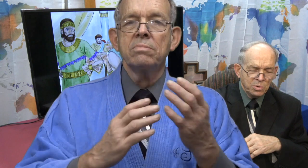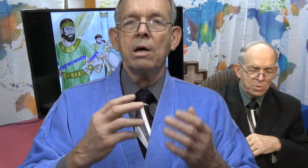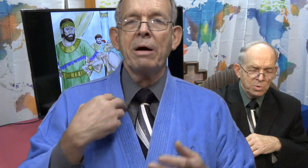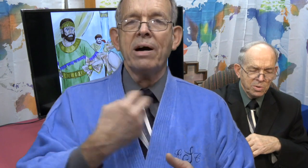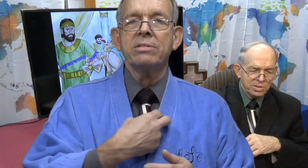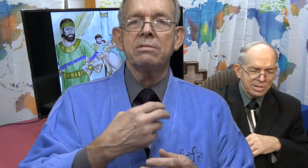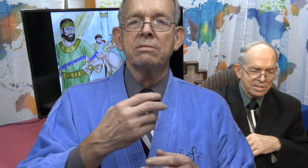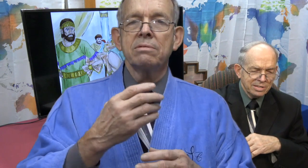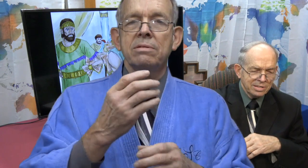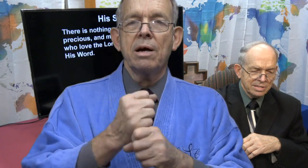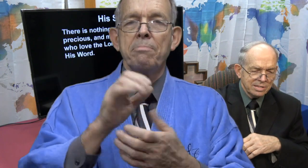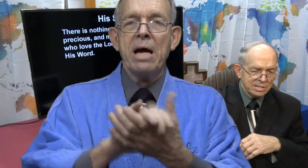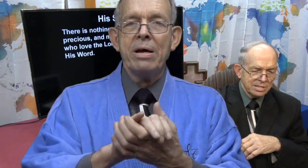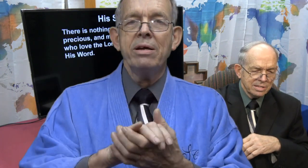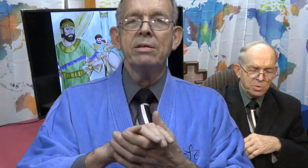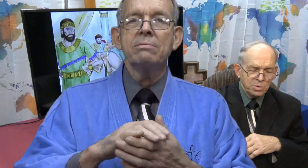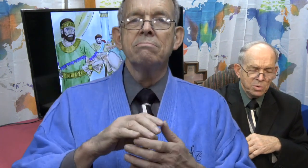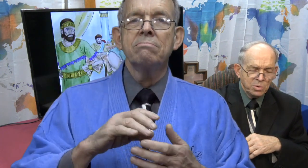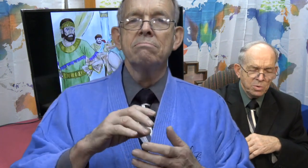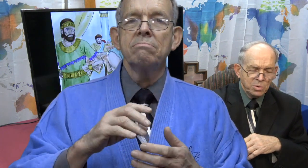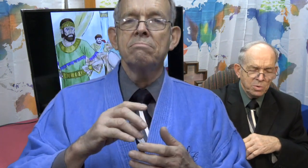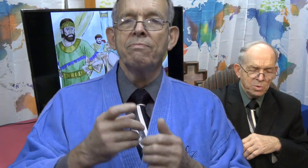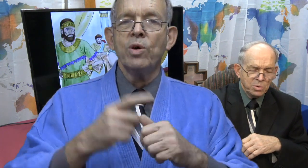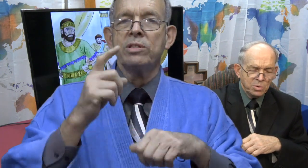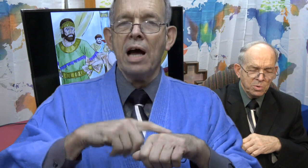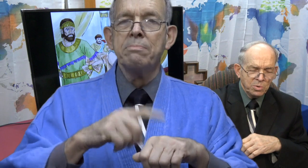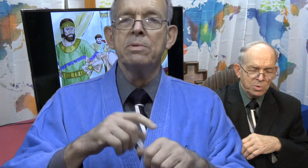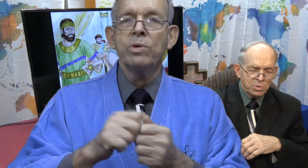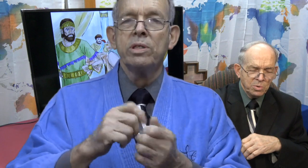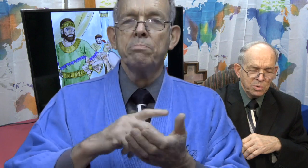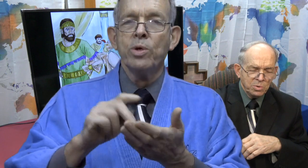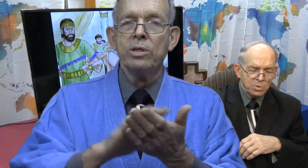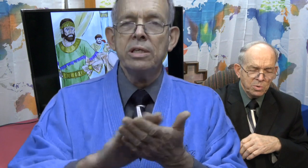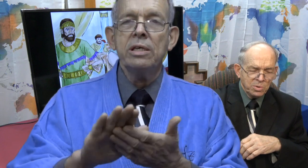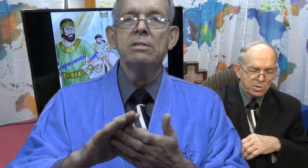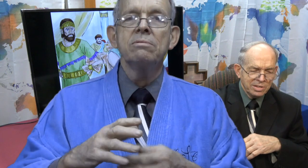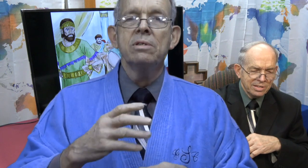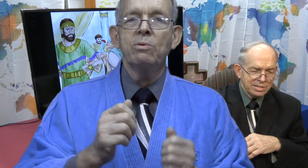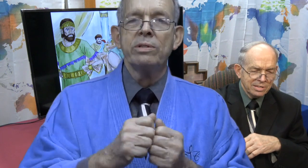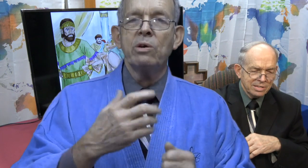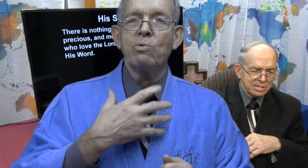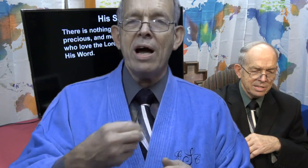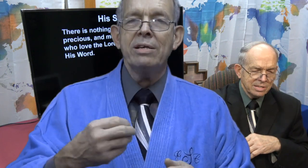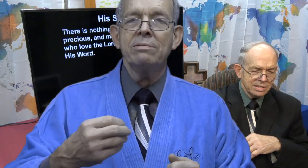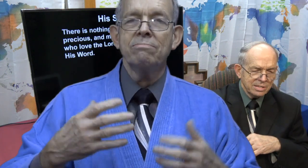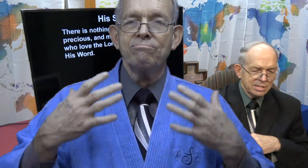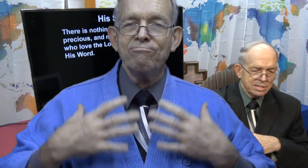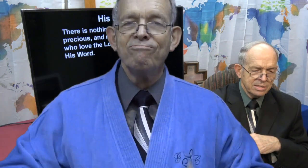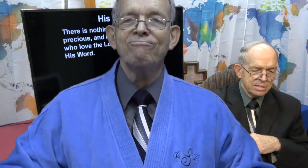some of us got married first time with purity, with right.